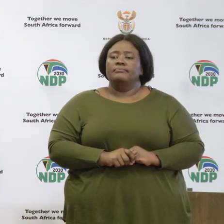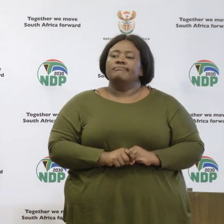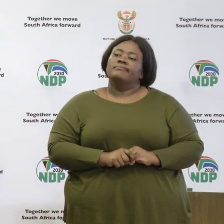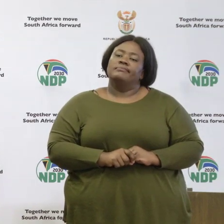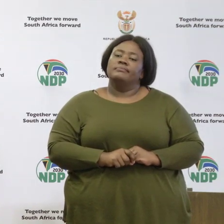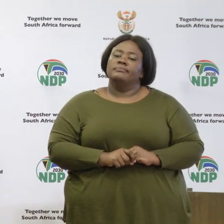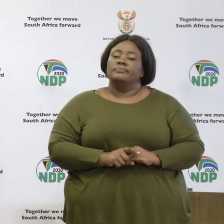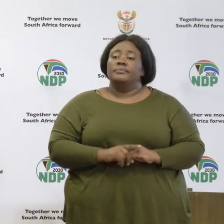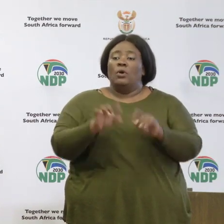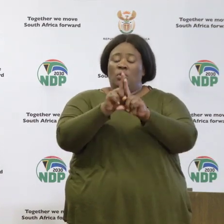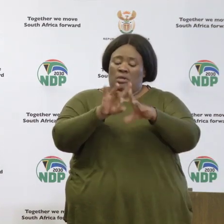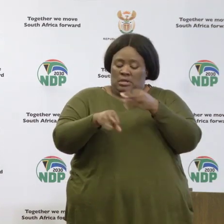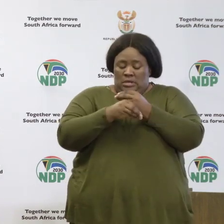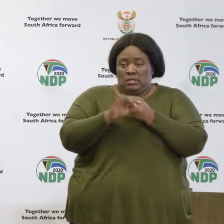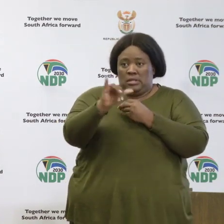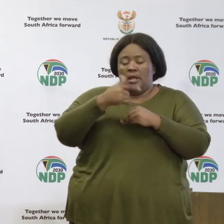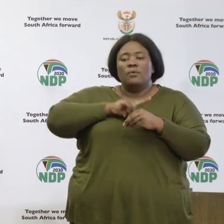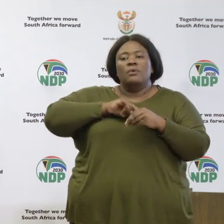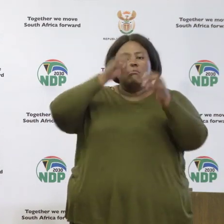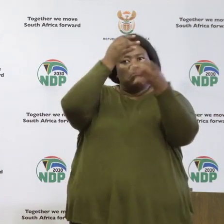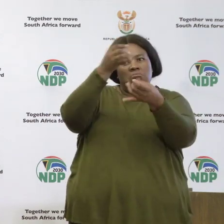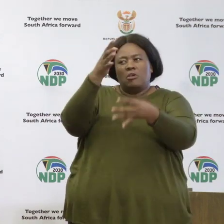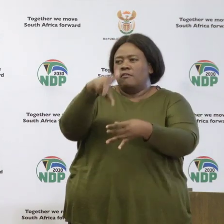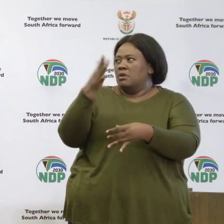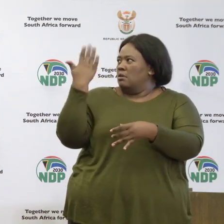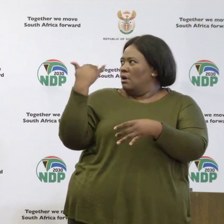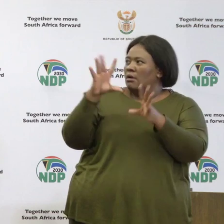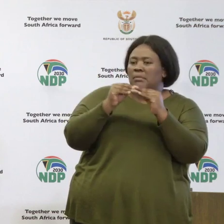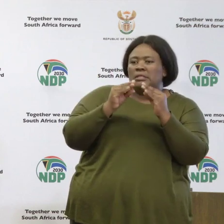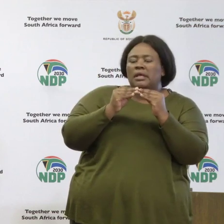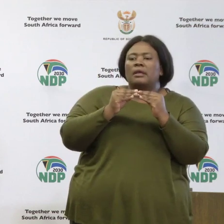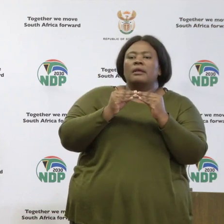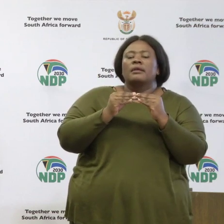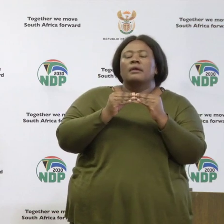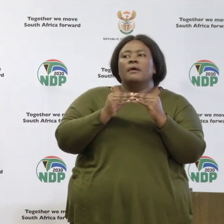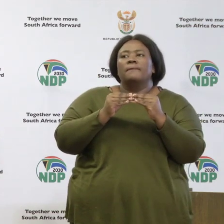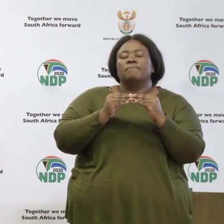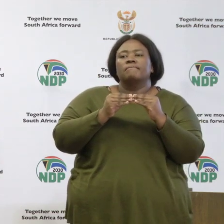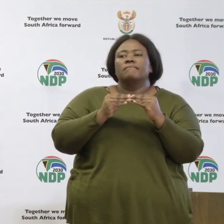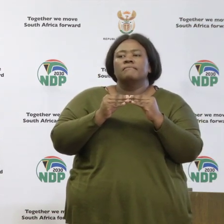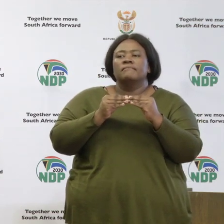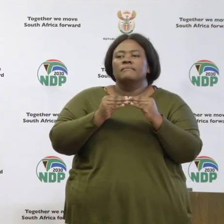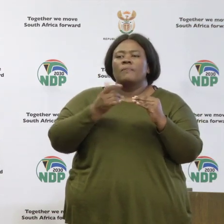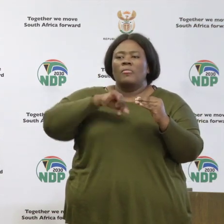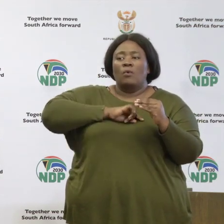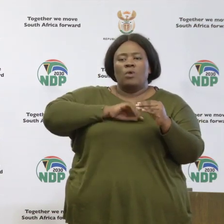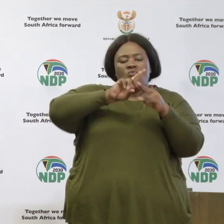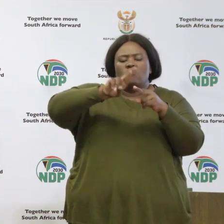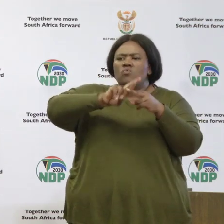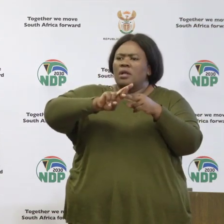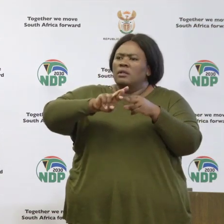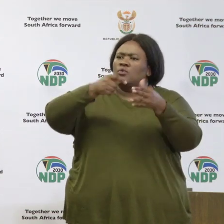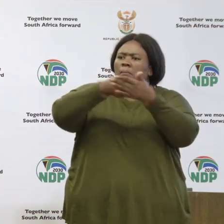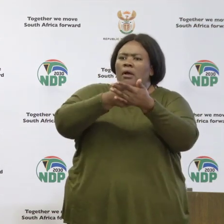In addition to that, we've also indicated to you at the last meeting that we are renting to buy